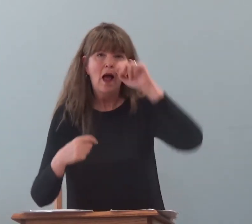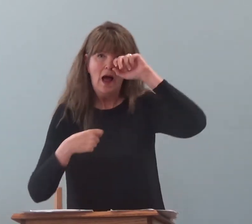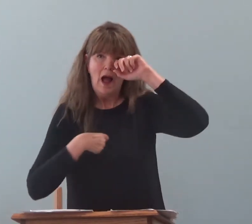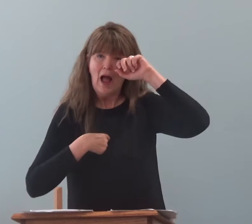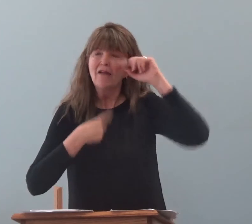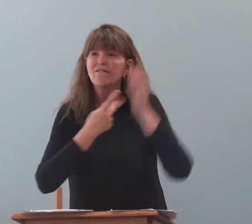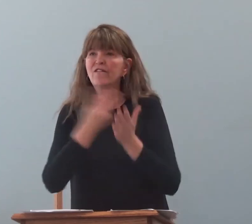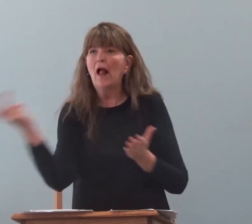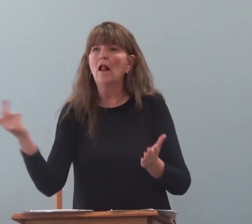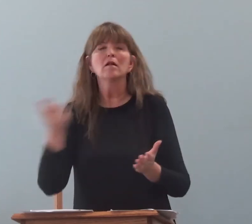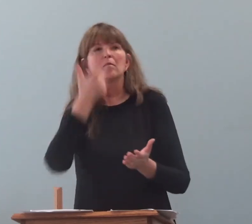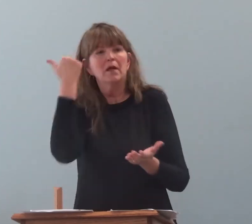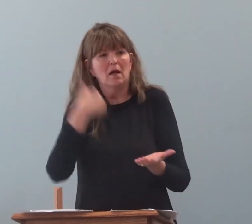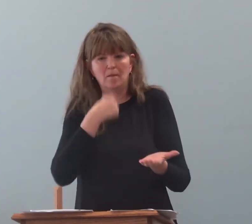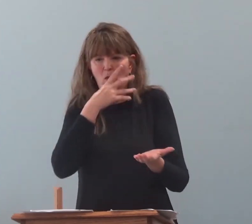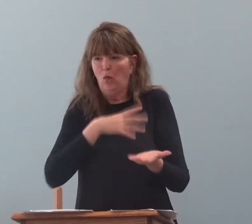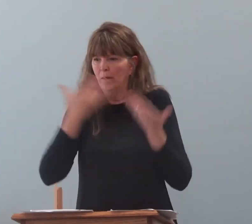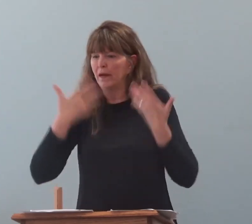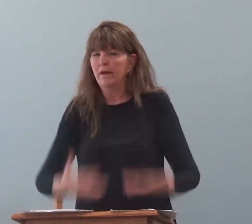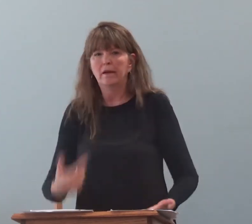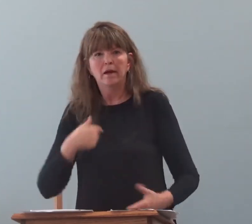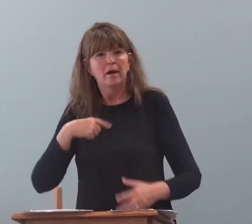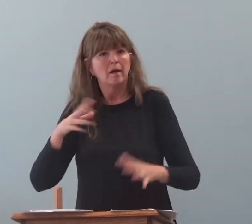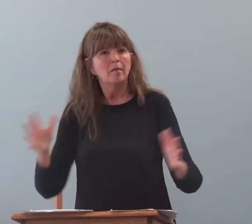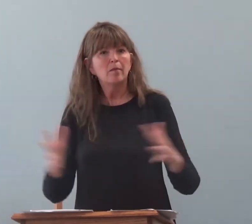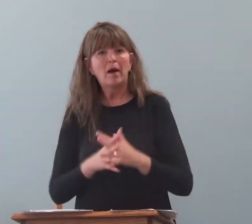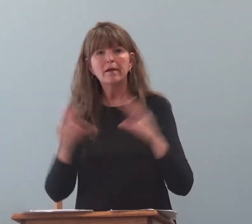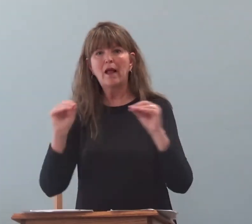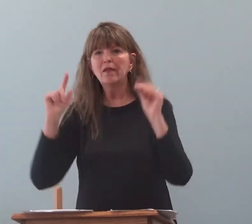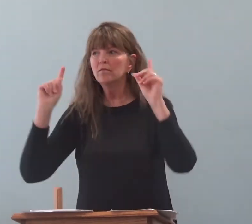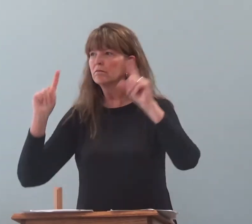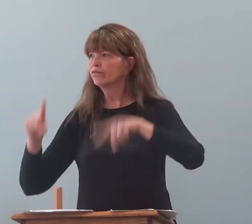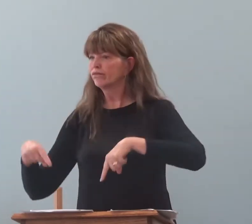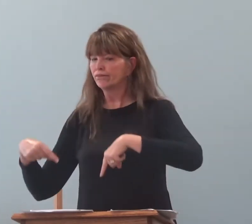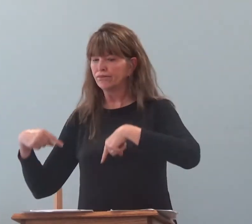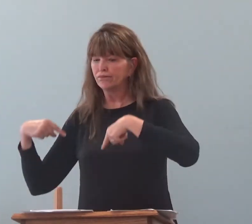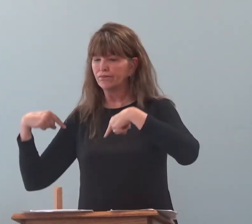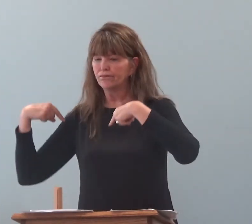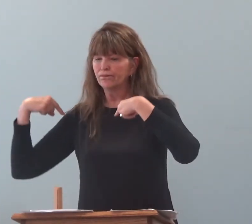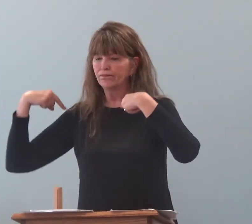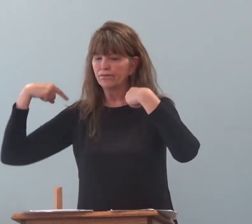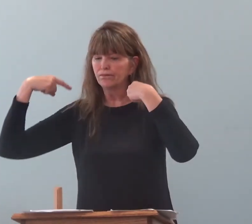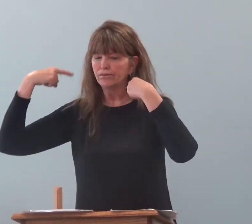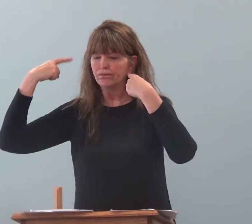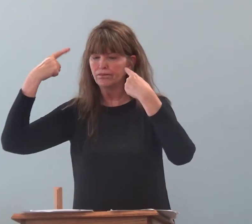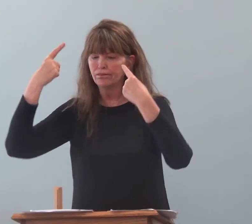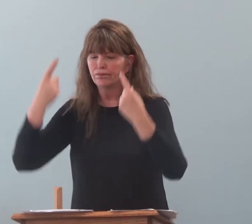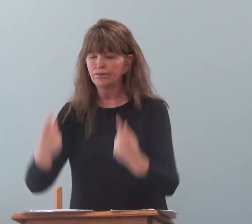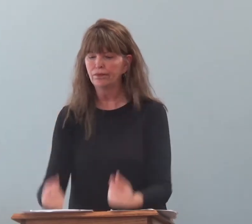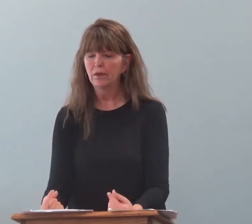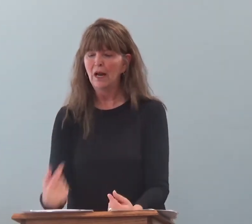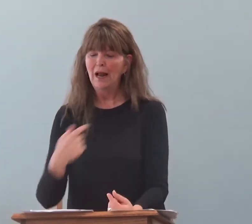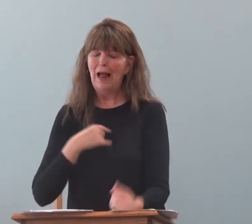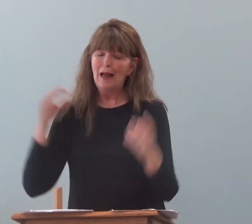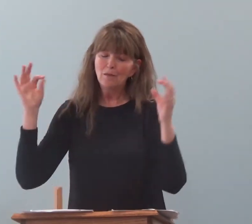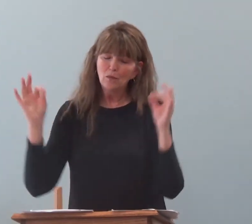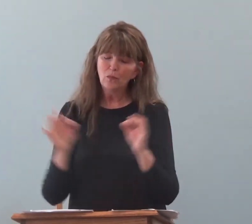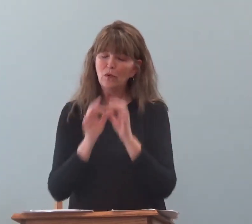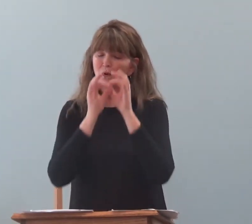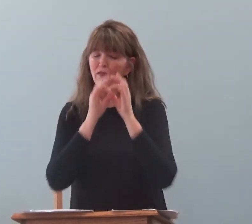to conceive. I have failed to conceive so many times. I've not been able to get pregnant this entire